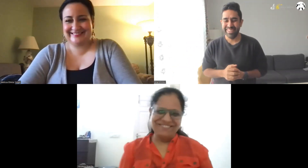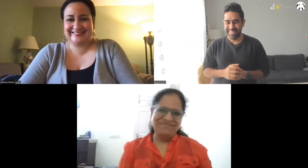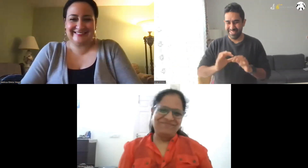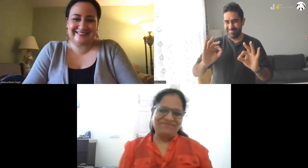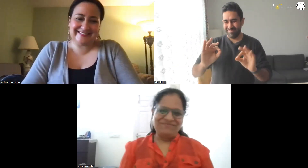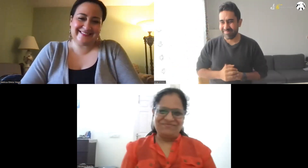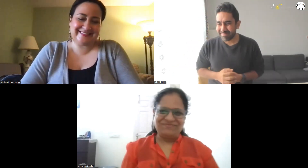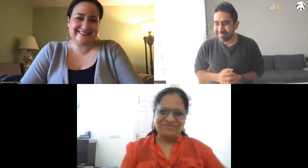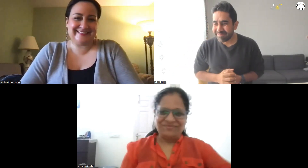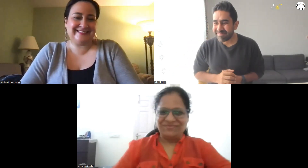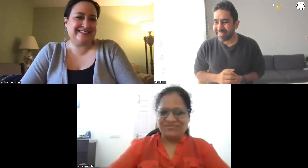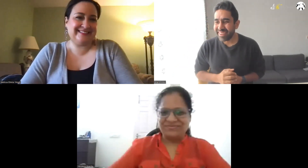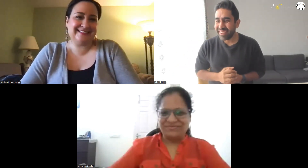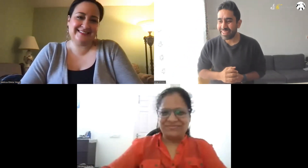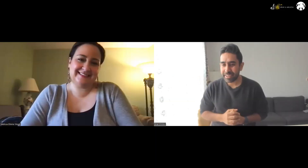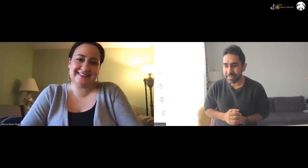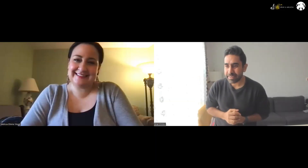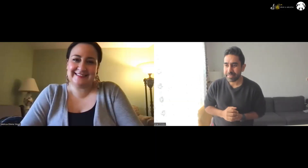Thank you. I'm really happy to see you.